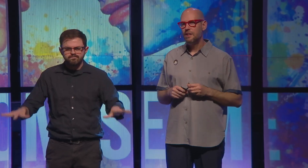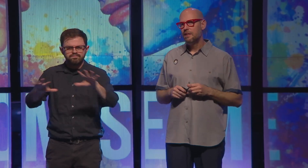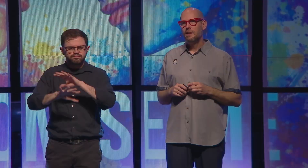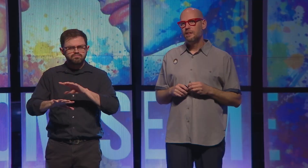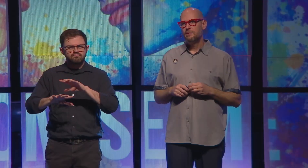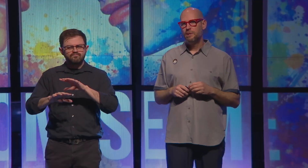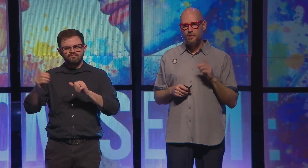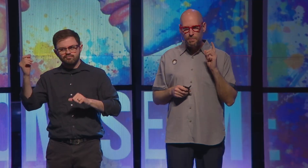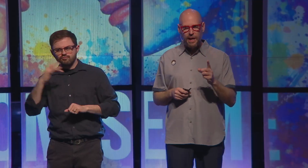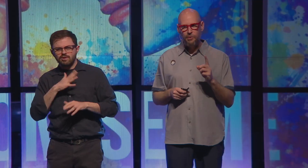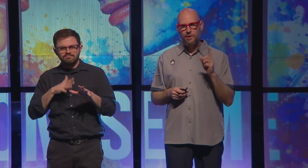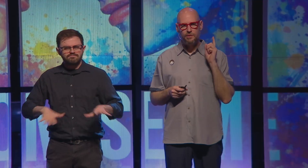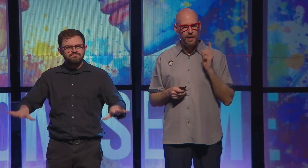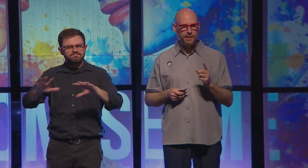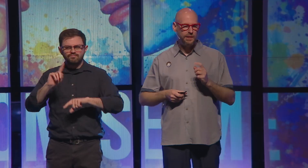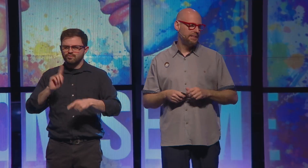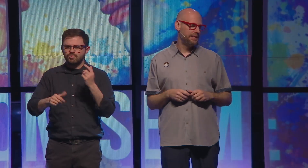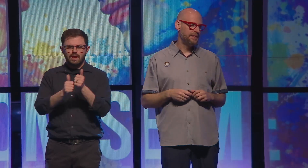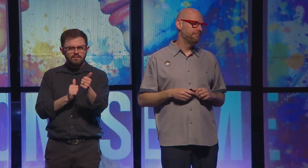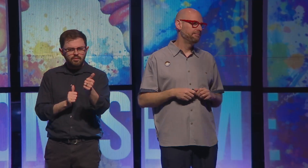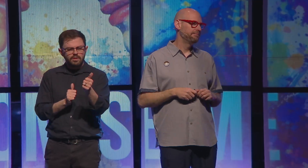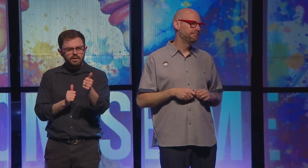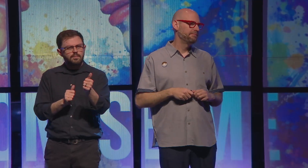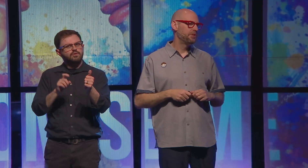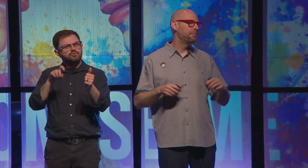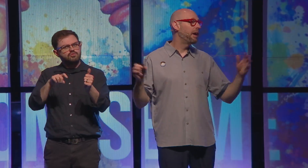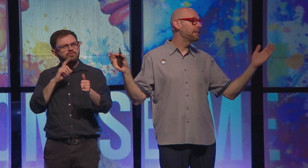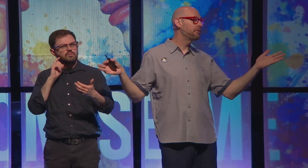it, but there's power in recognizing it.